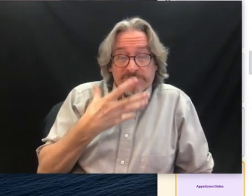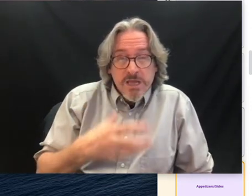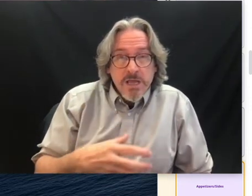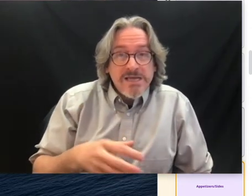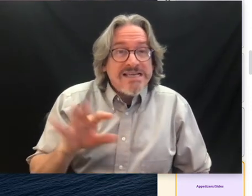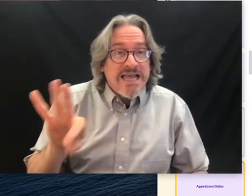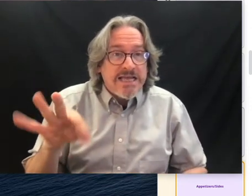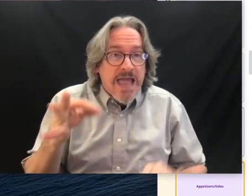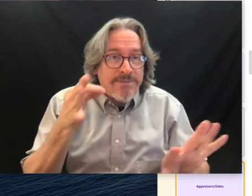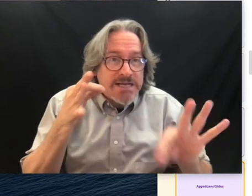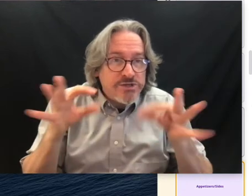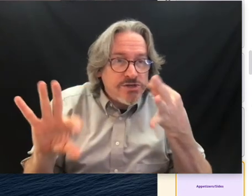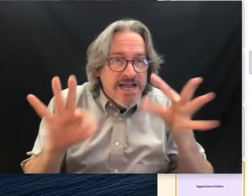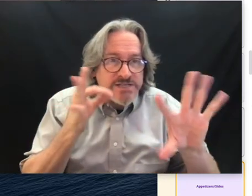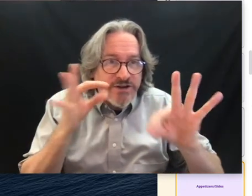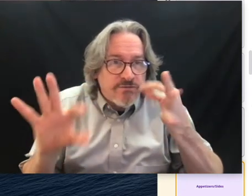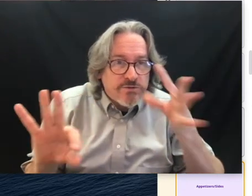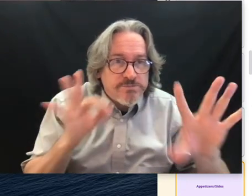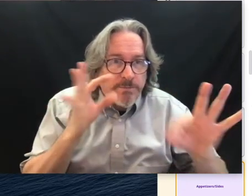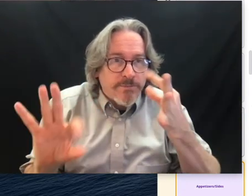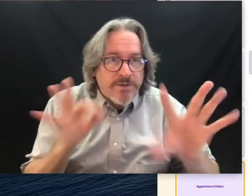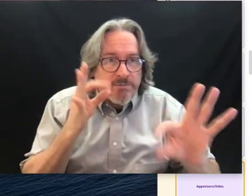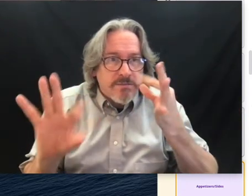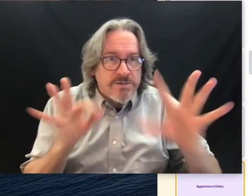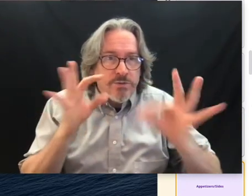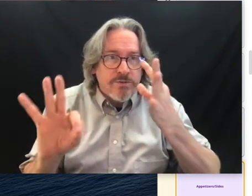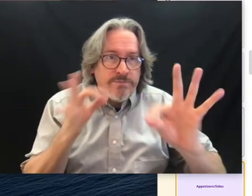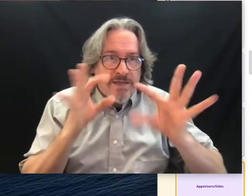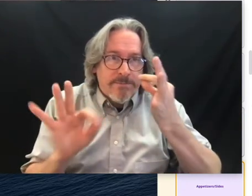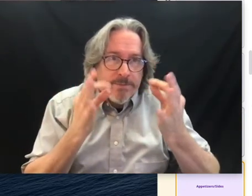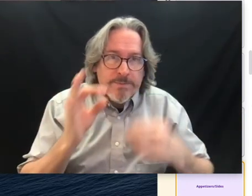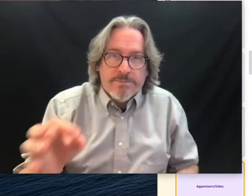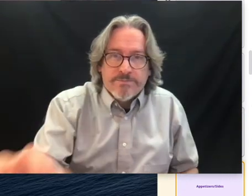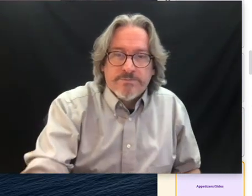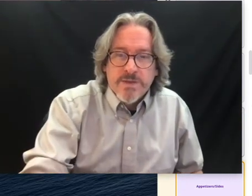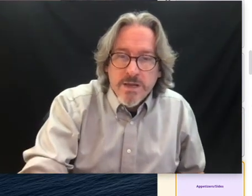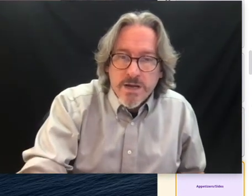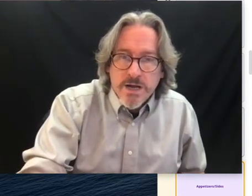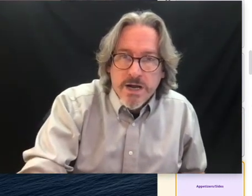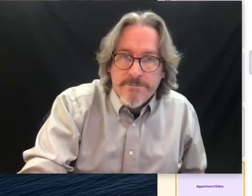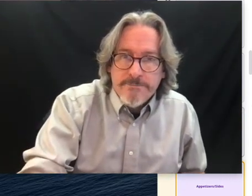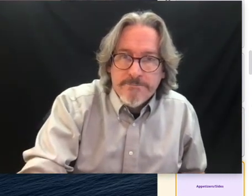right? Appetizers or snacks, finger foods. So that.